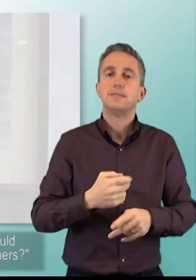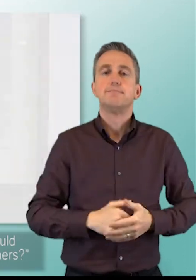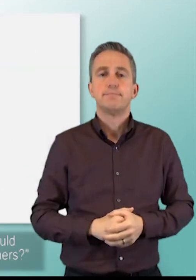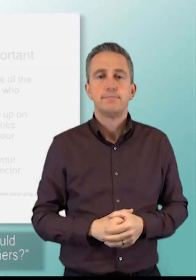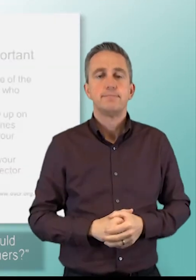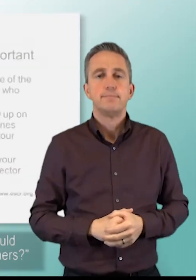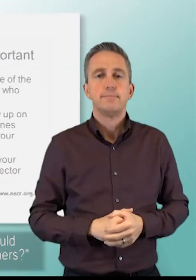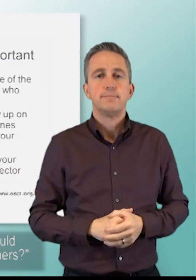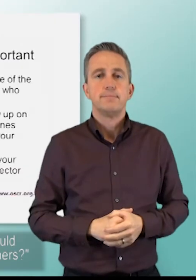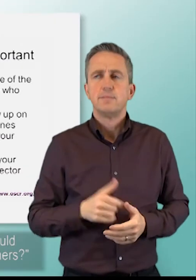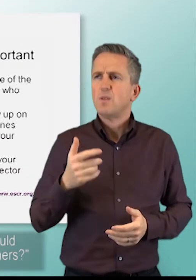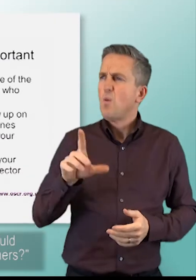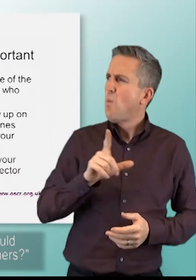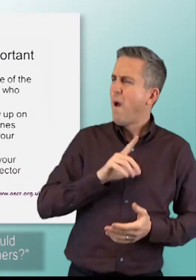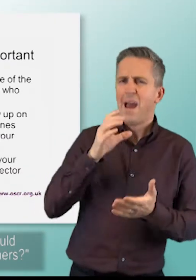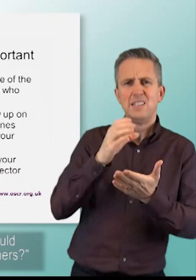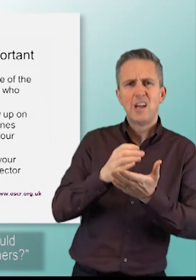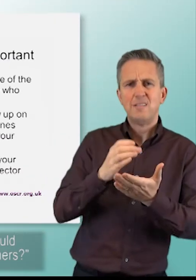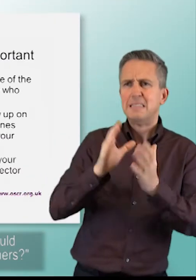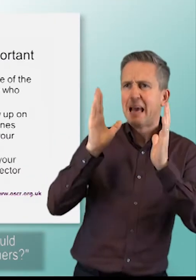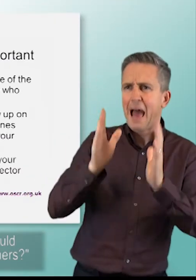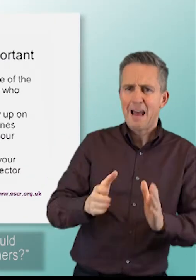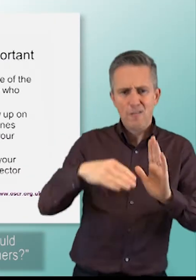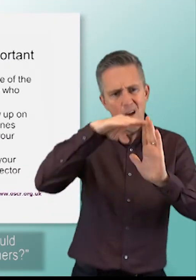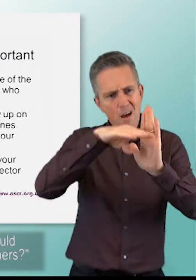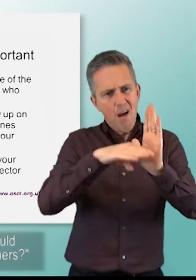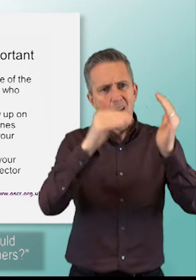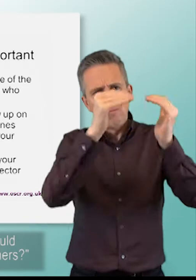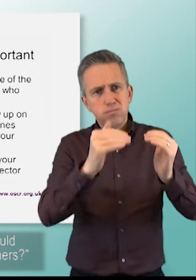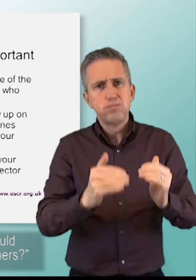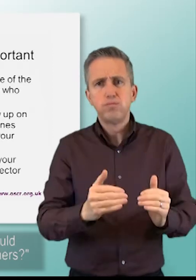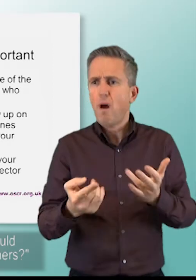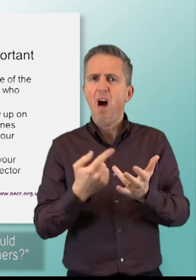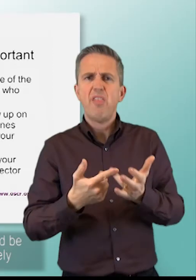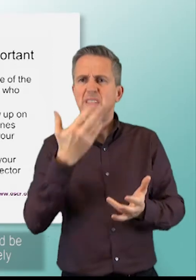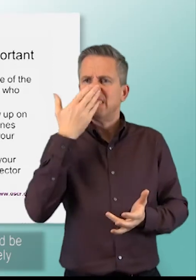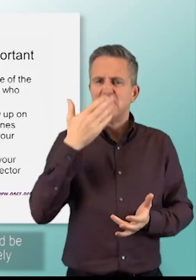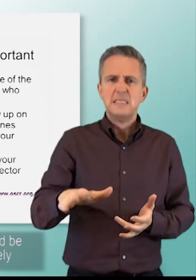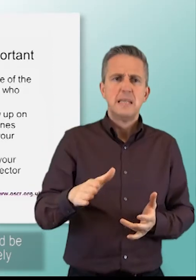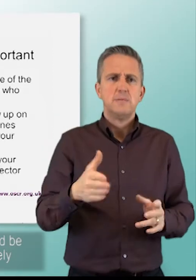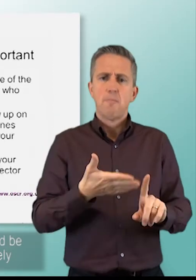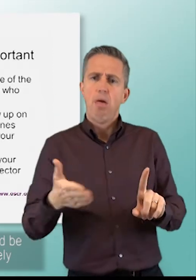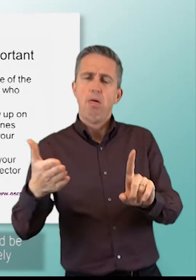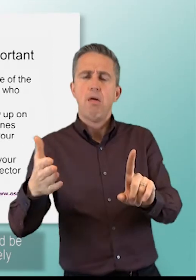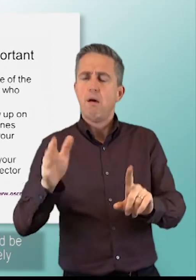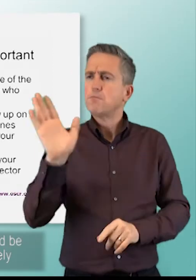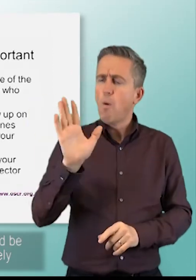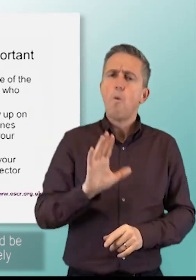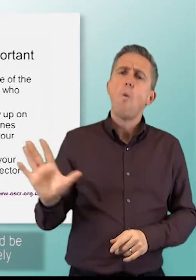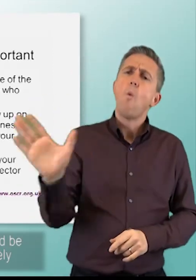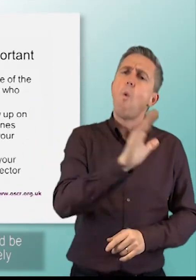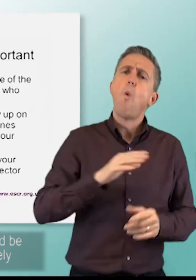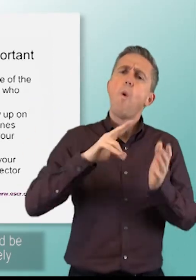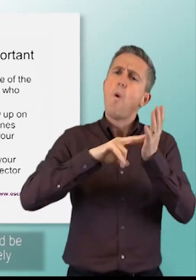But in a way, people often say, well, you know, should charities be held to higher level of scrutiny than others? I don't think so, really. I think any organisation should